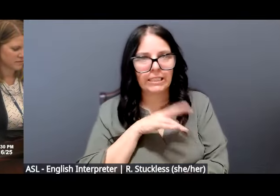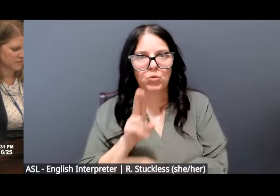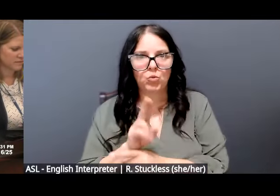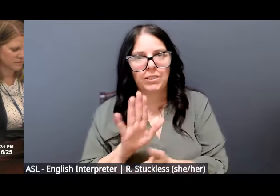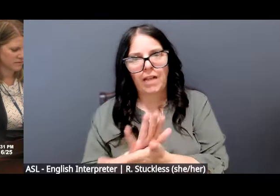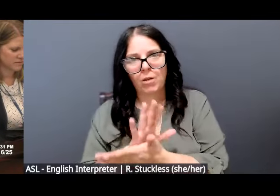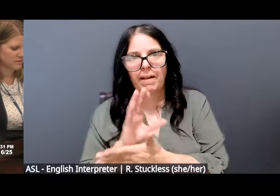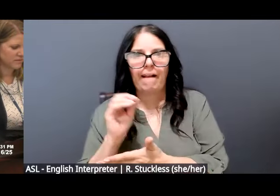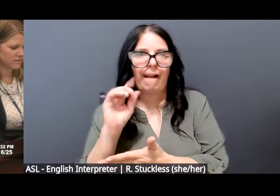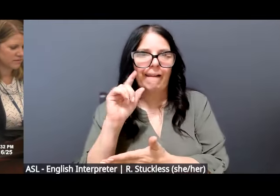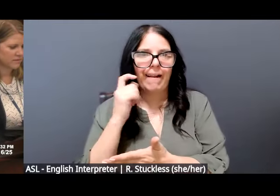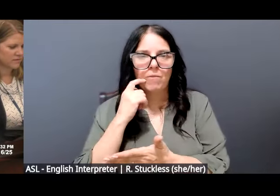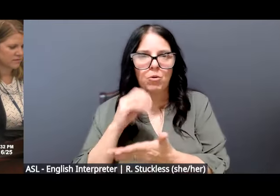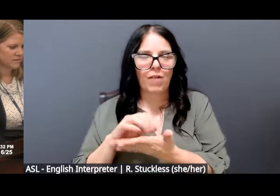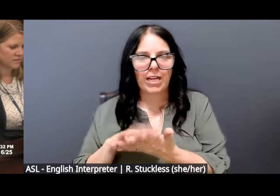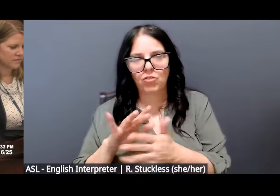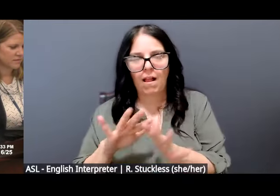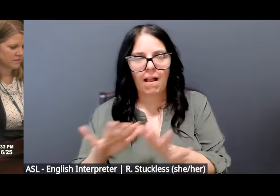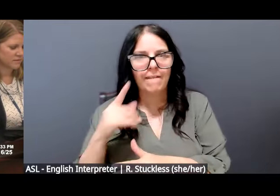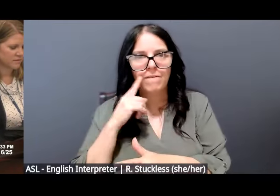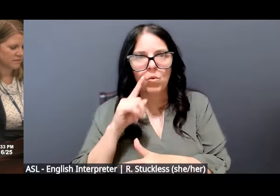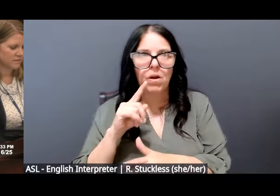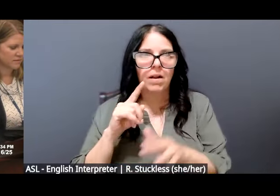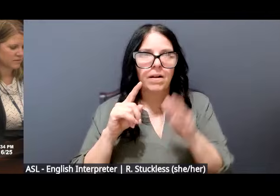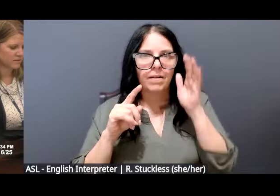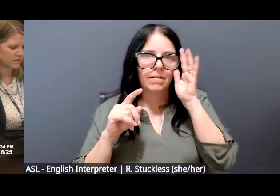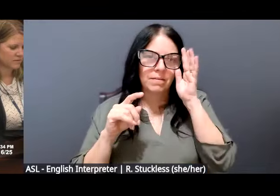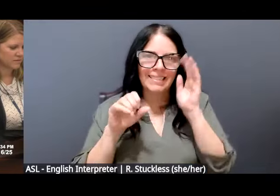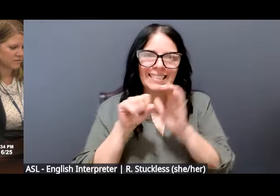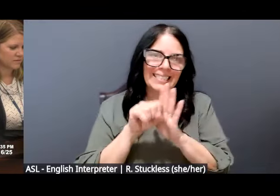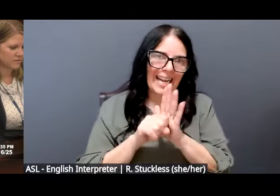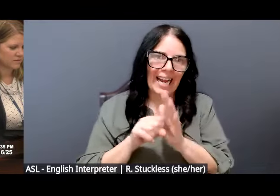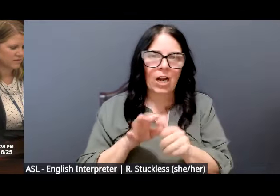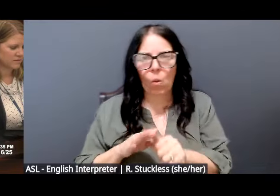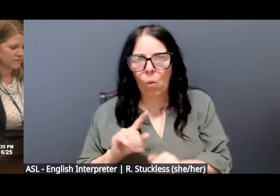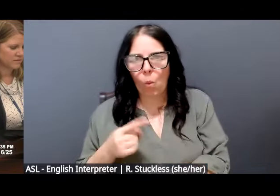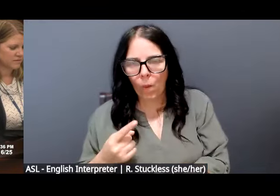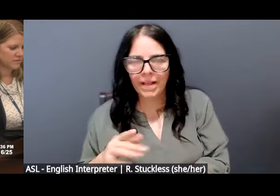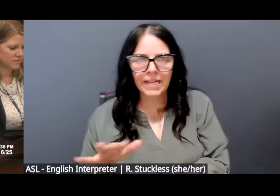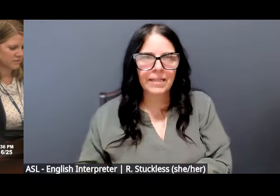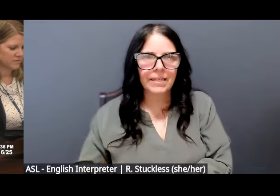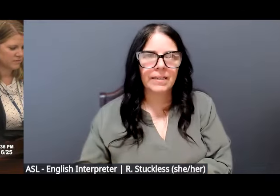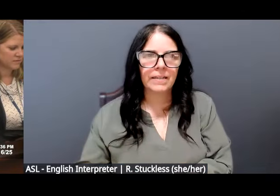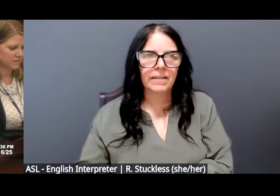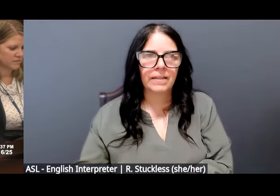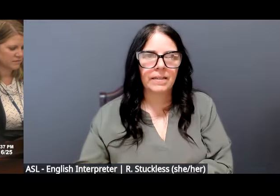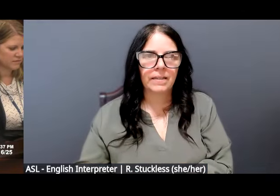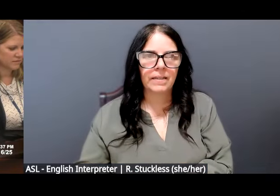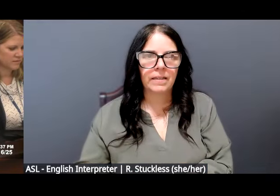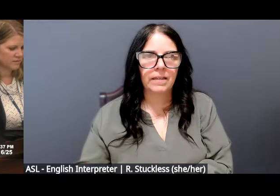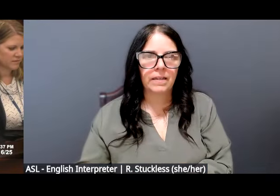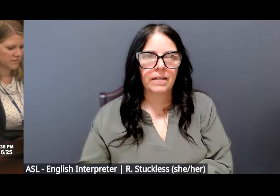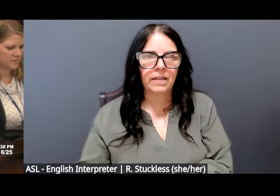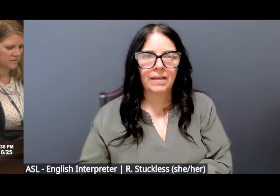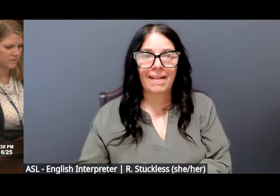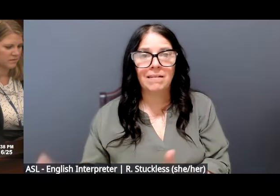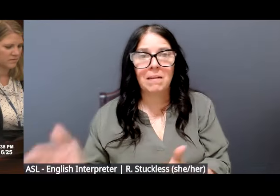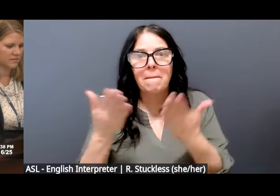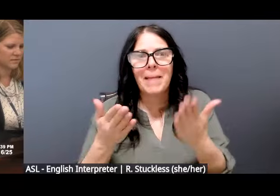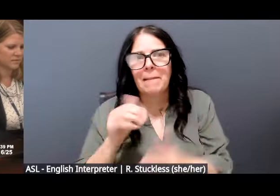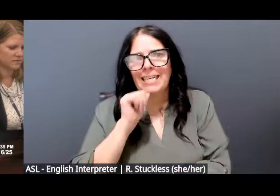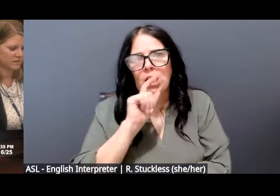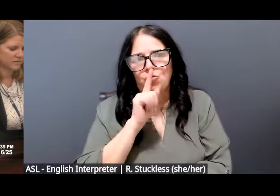government records for state and local only. Like that may not be true at some point.